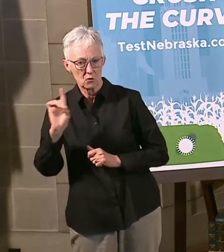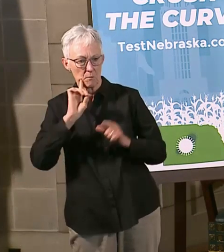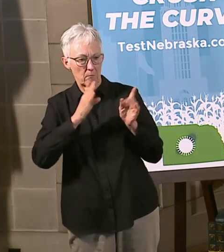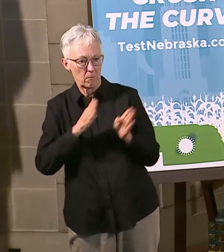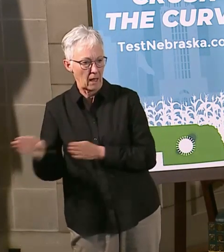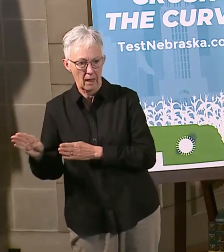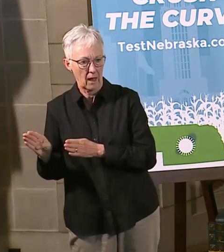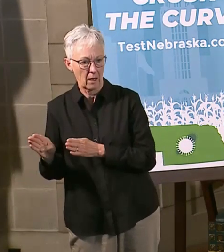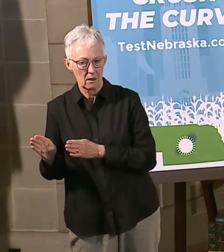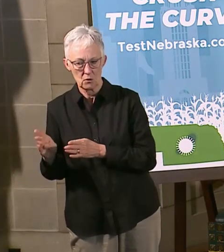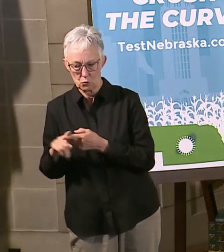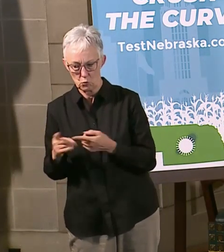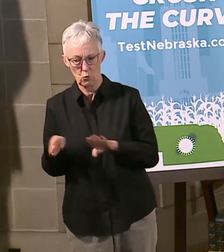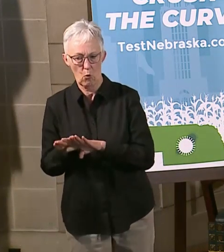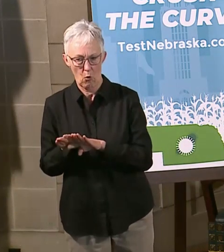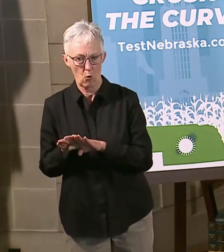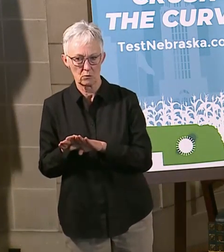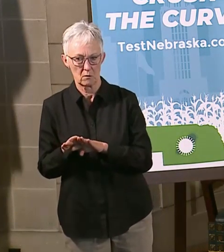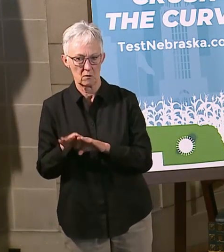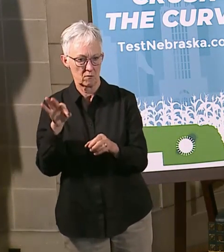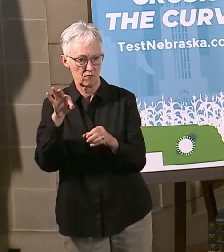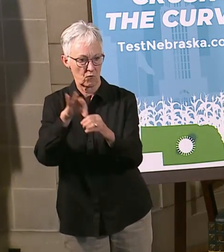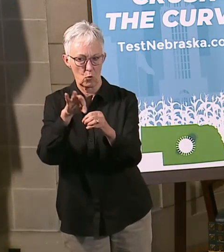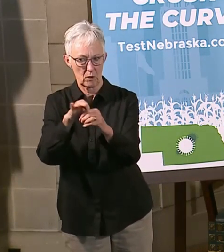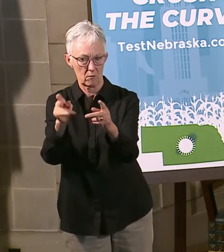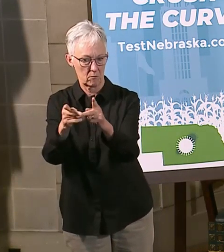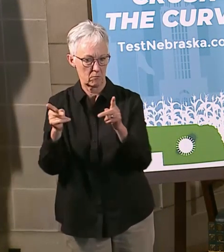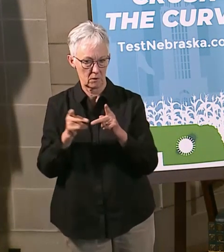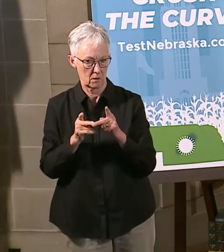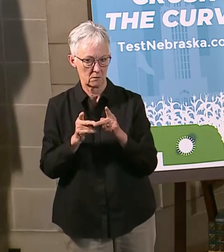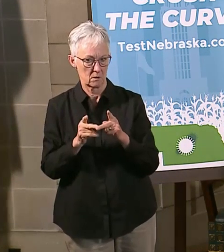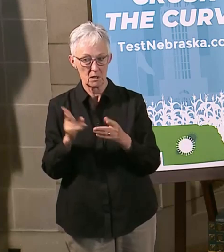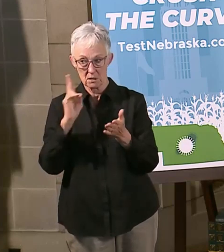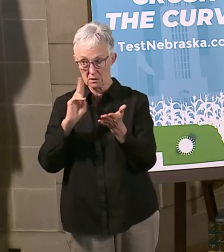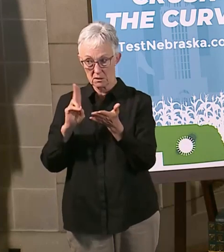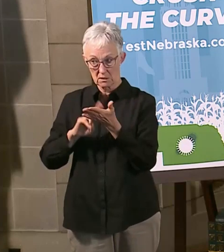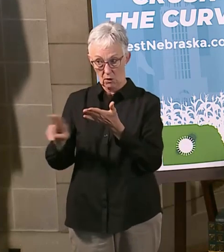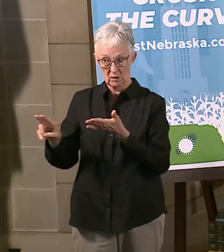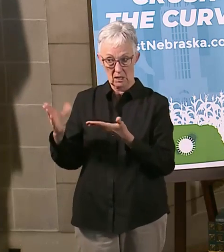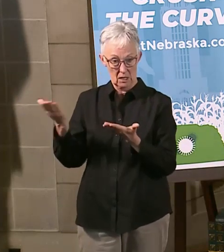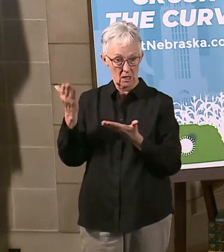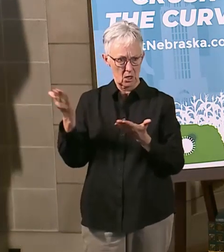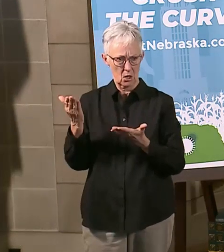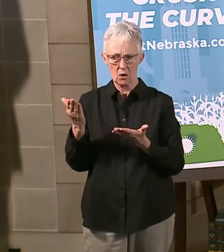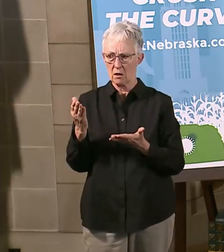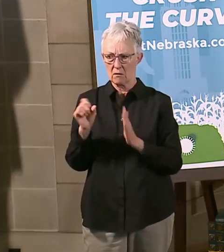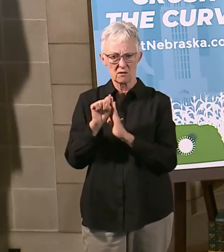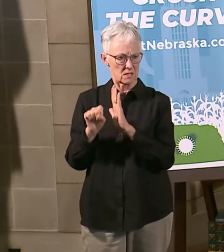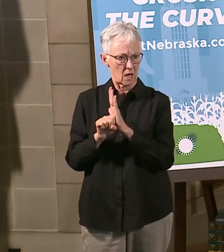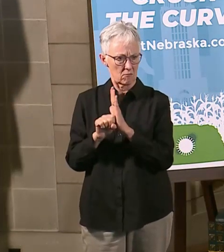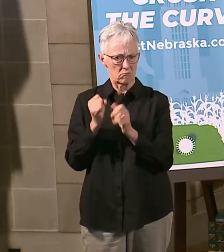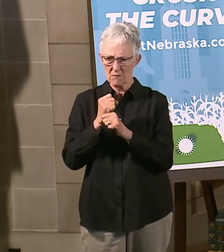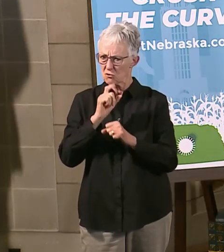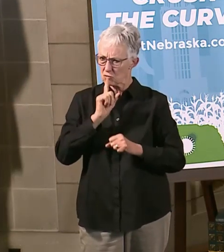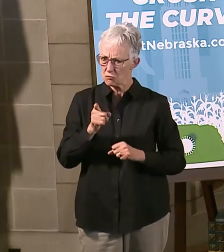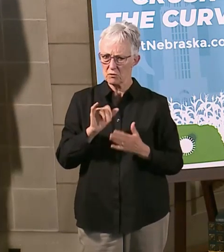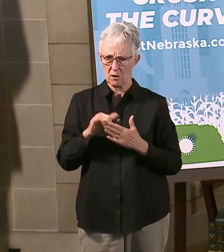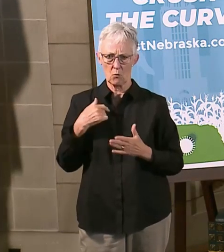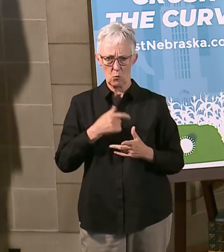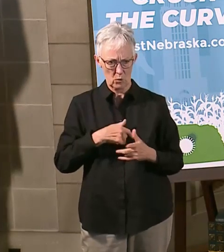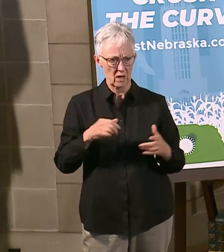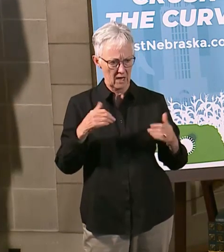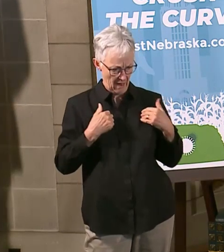polling. The Secretary of State's been very clear that he has been taking steps to make sure that the polls will be open and we can process this in a good way. We're certainly encouraging